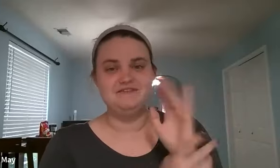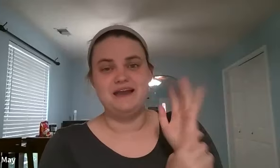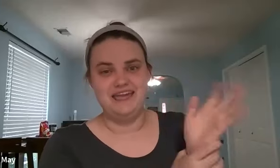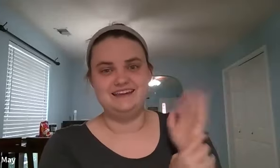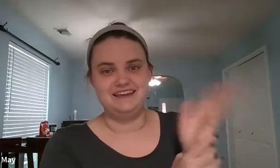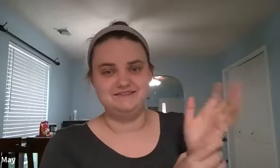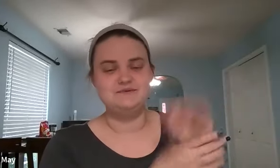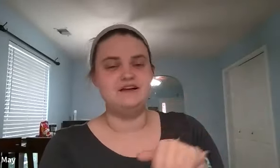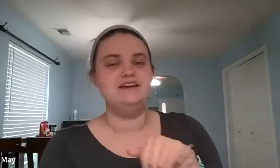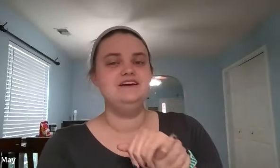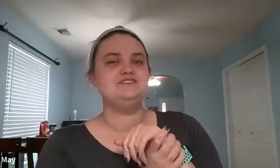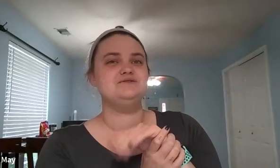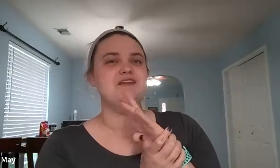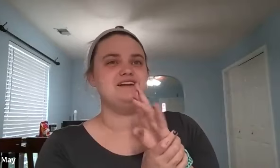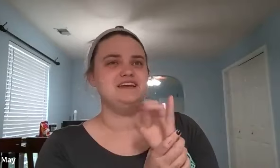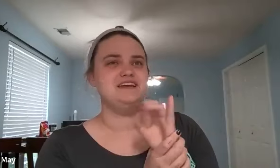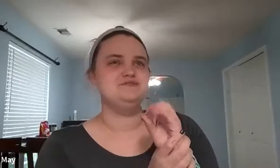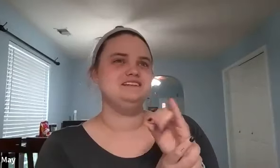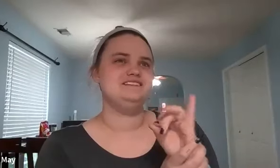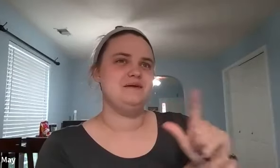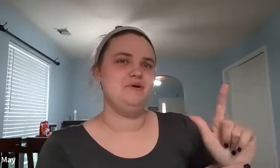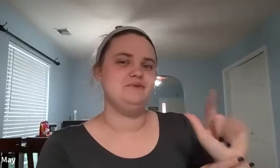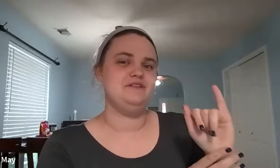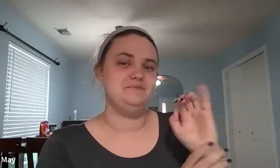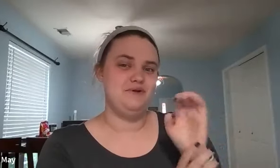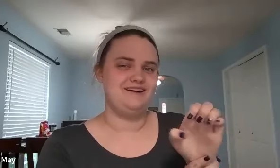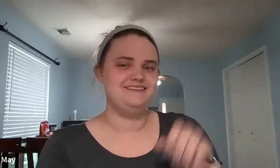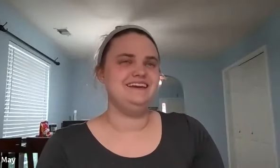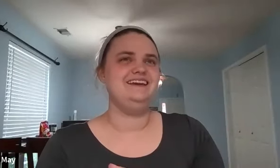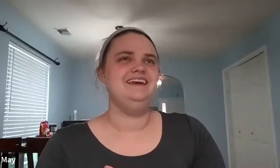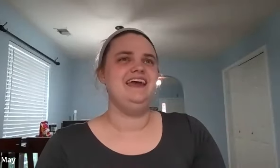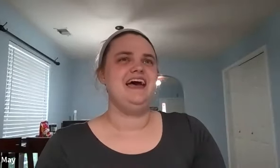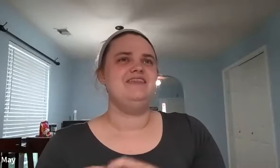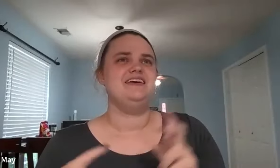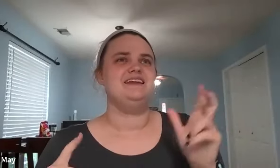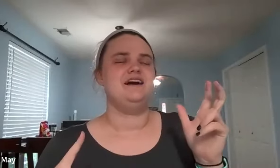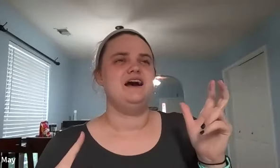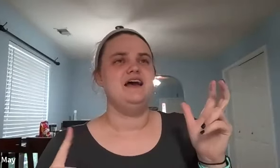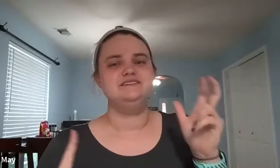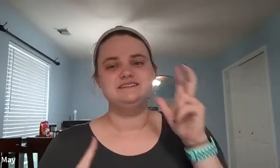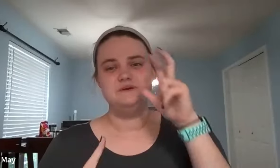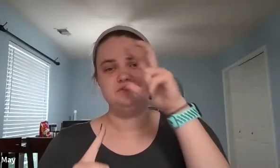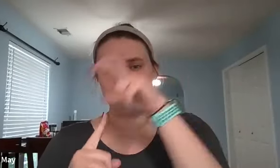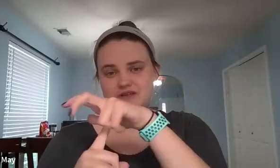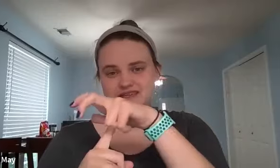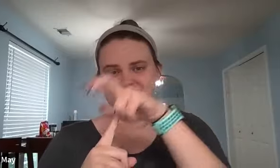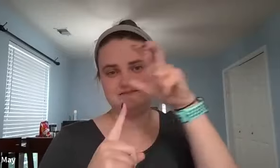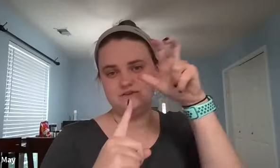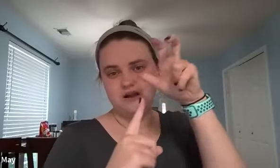my hand can't even spell it. So a lot of times you get to that point where you're like broccoli. And then I have seen some people do this for